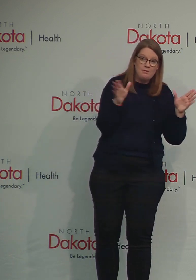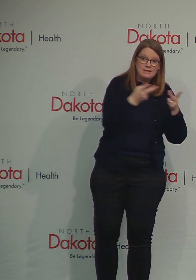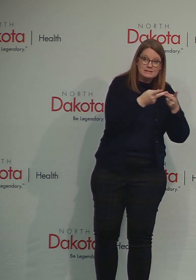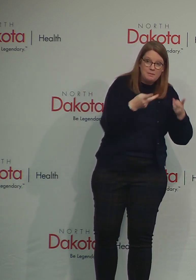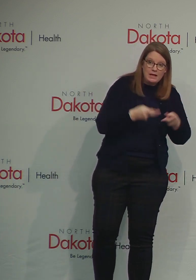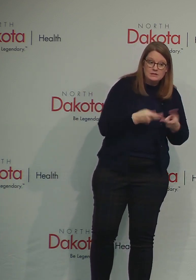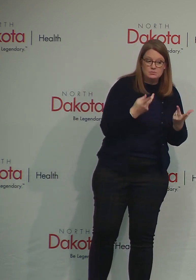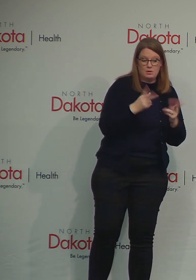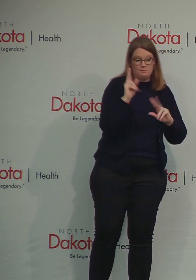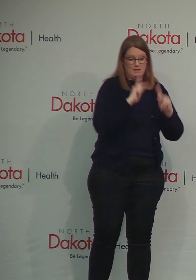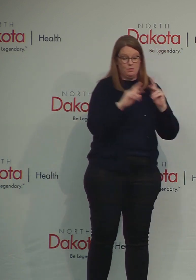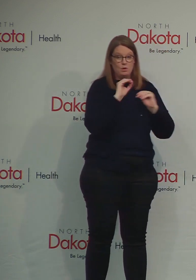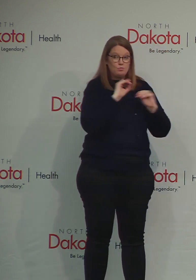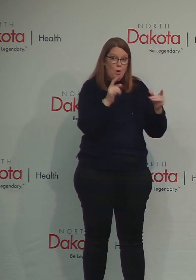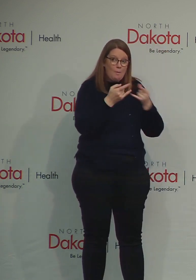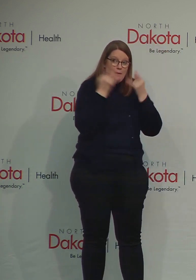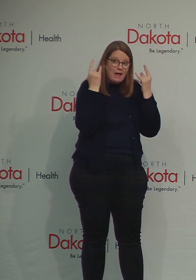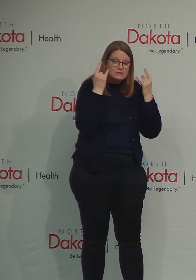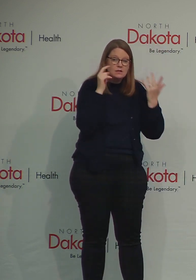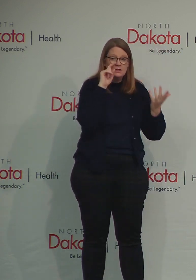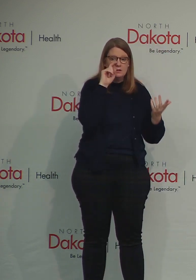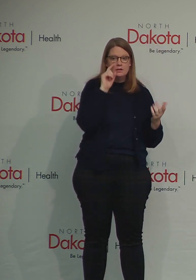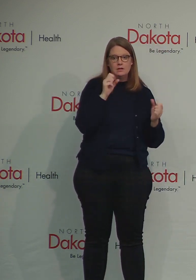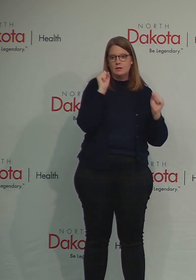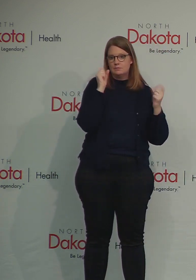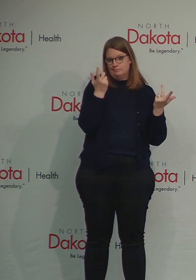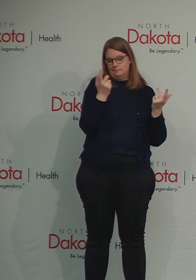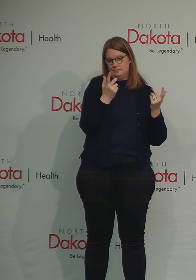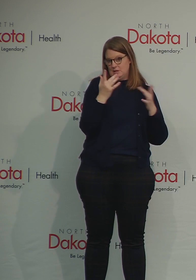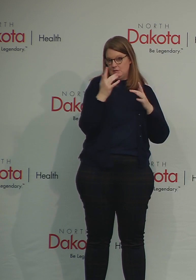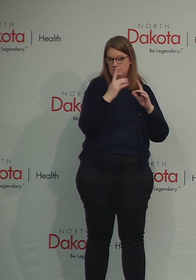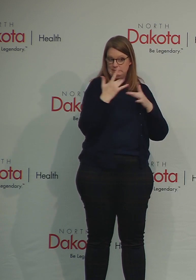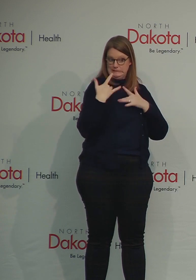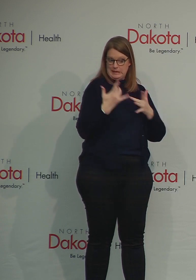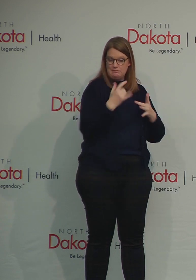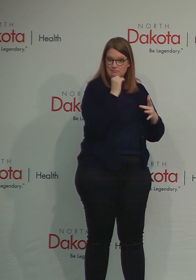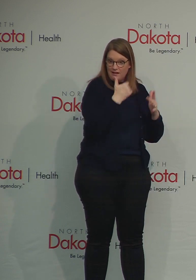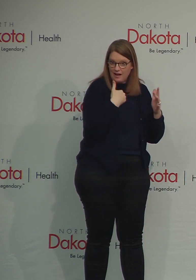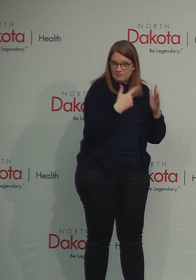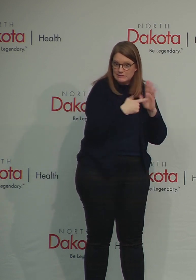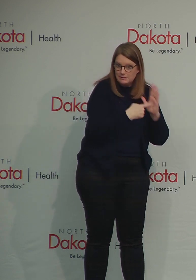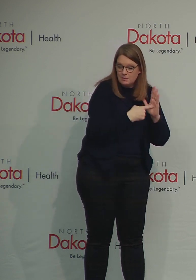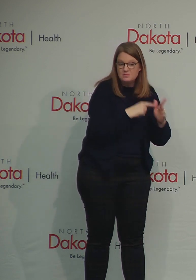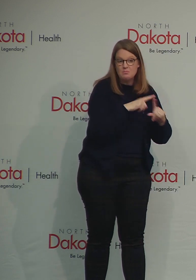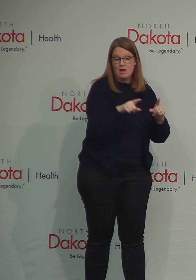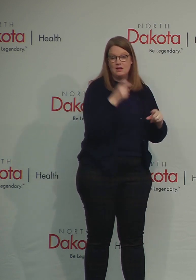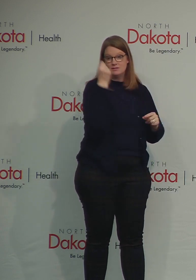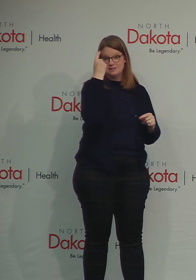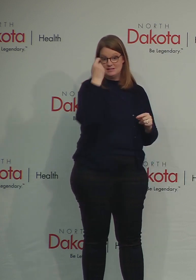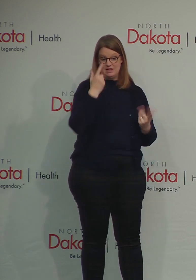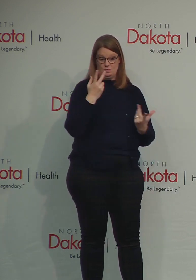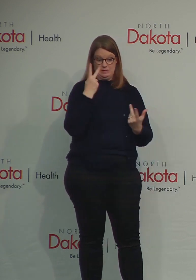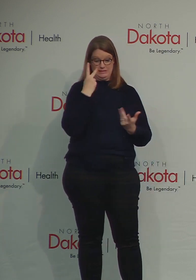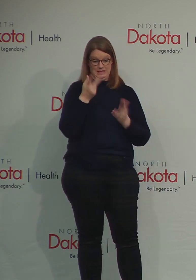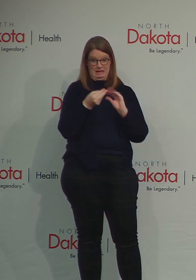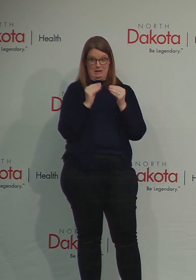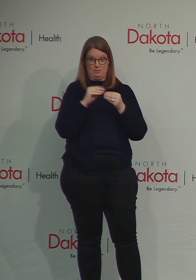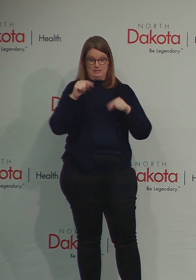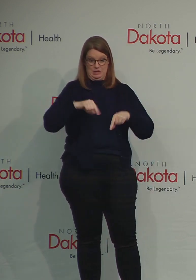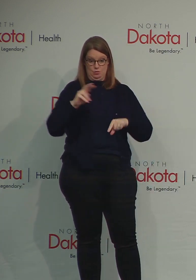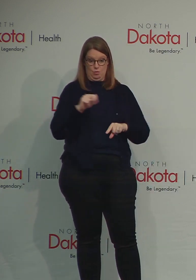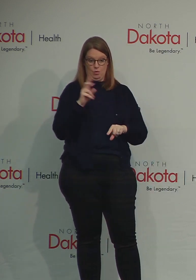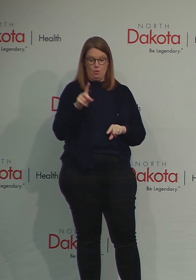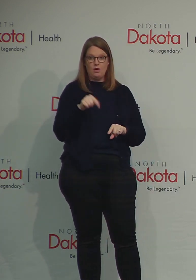that weren't masked. Most likely you will not have symptoms, but you do represent, as we saw in our own data here in North Dakota,